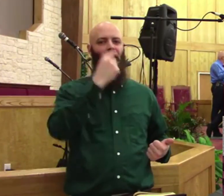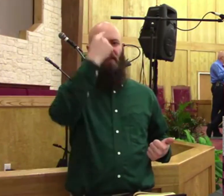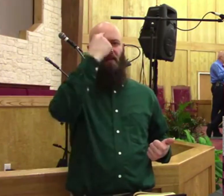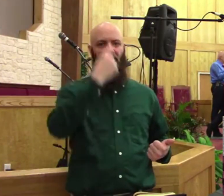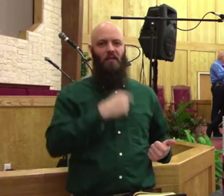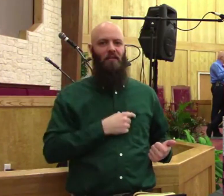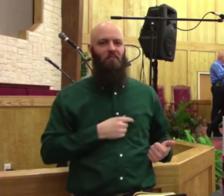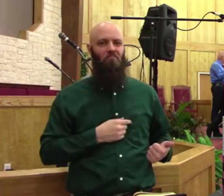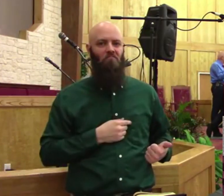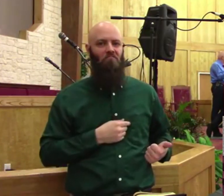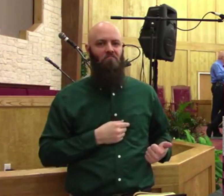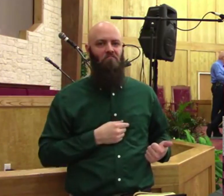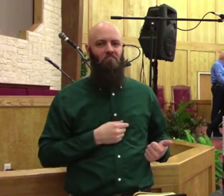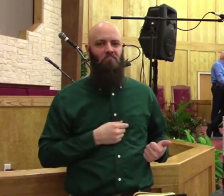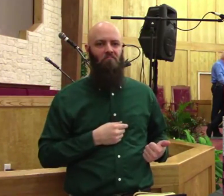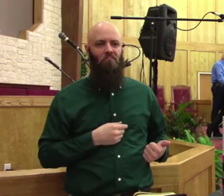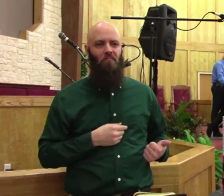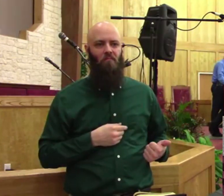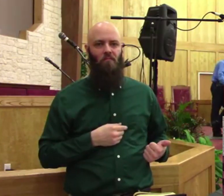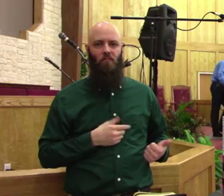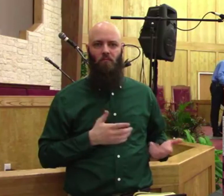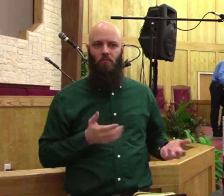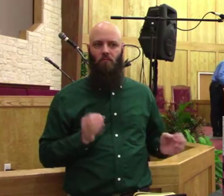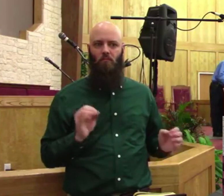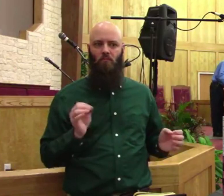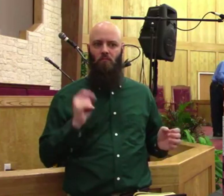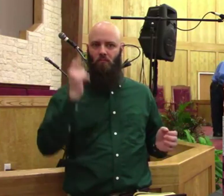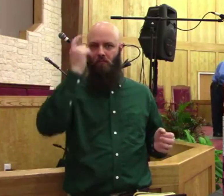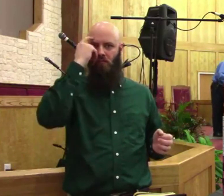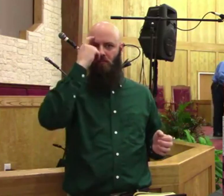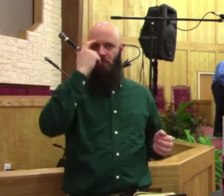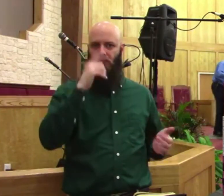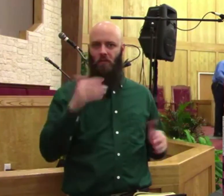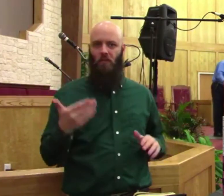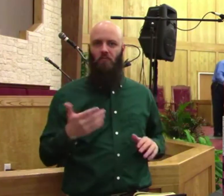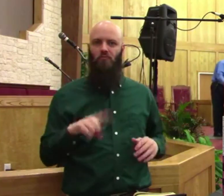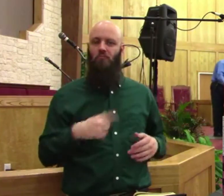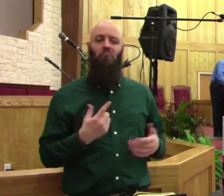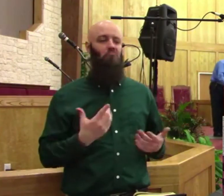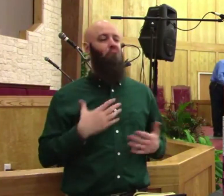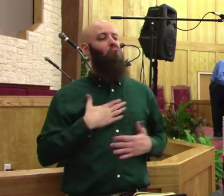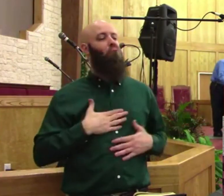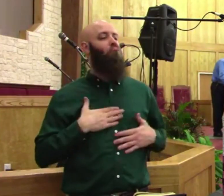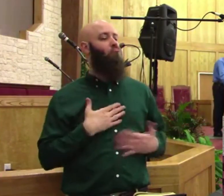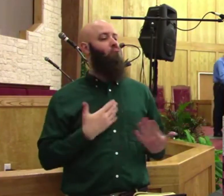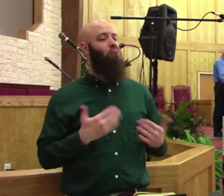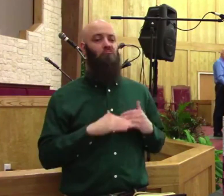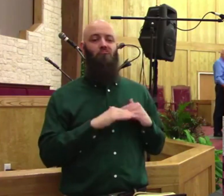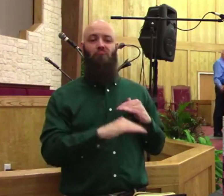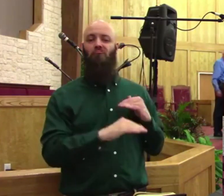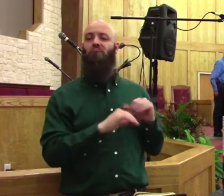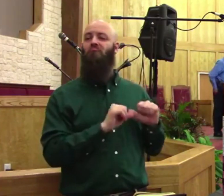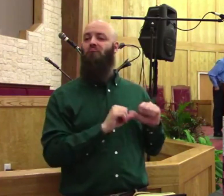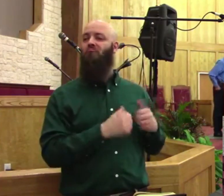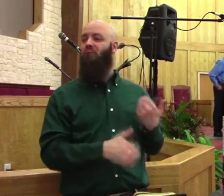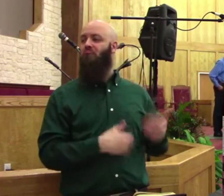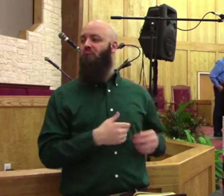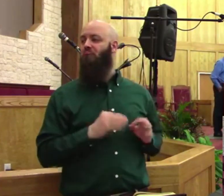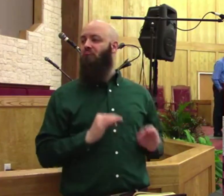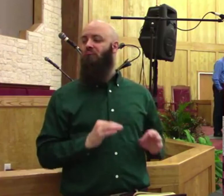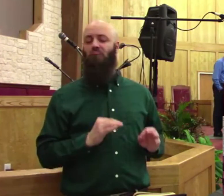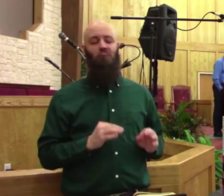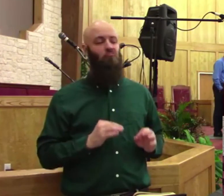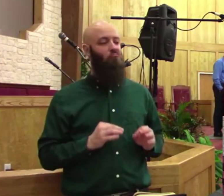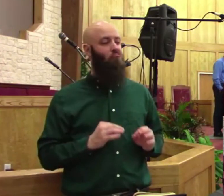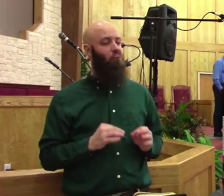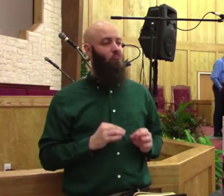Never thinking one thing about dying. Just take it easy, eat, drink, and be merry. And then all of a